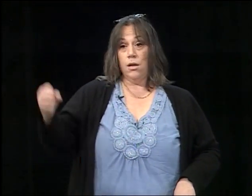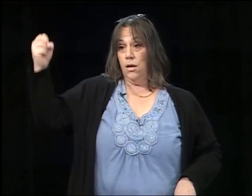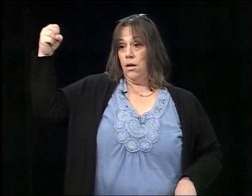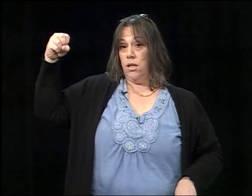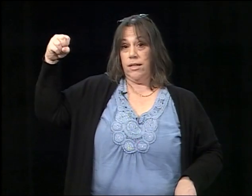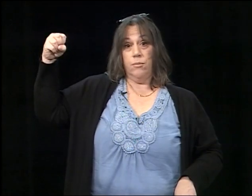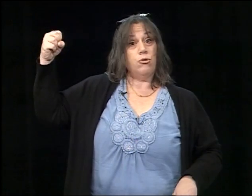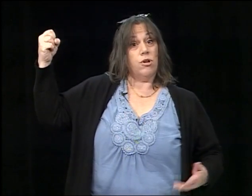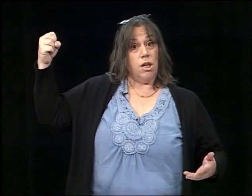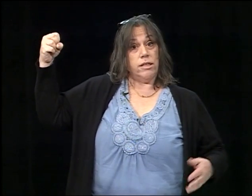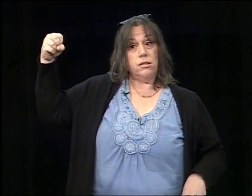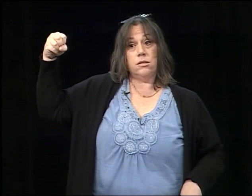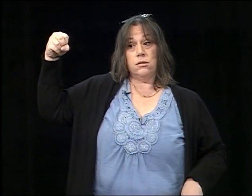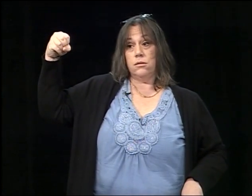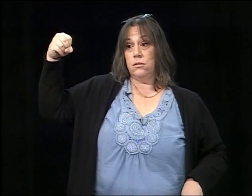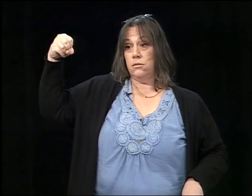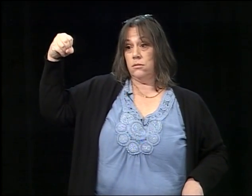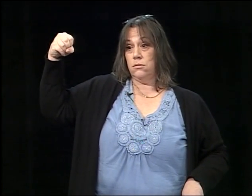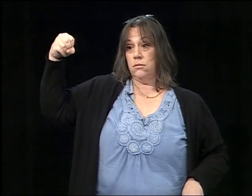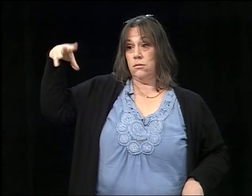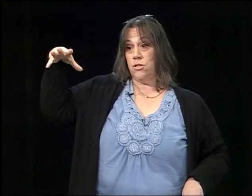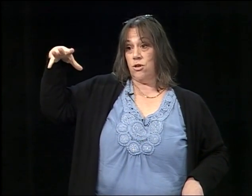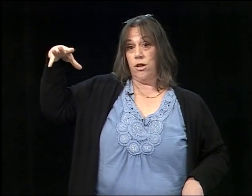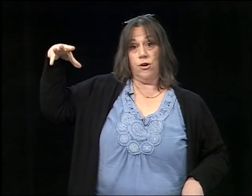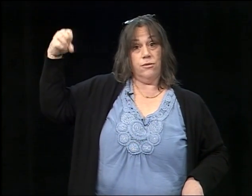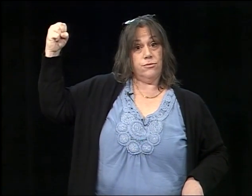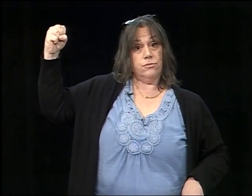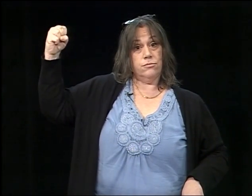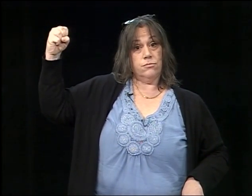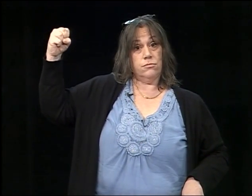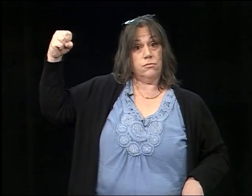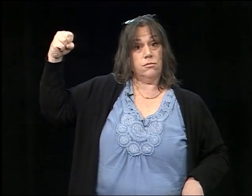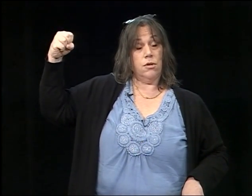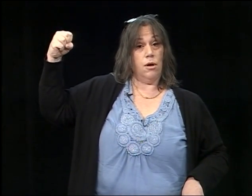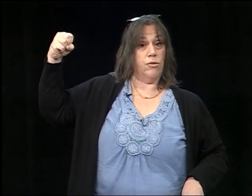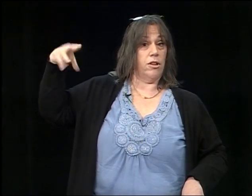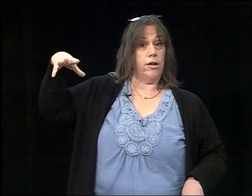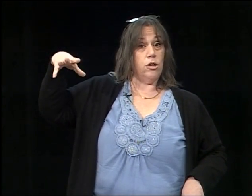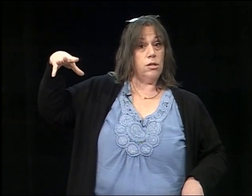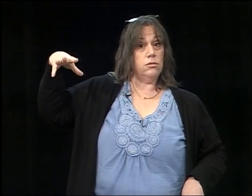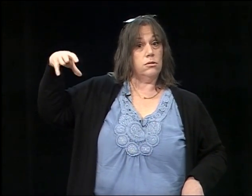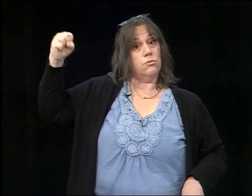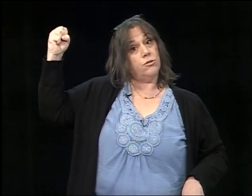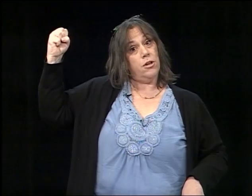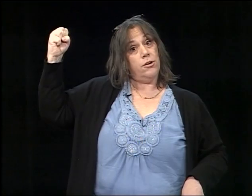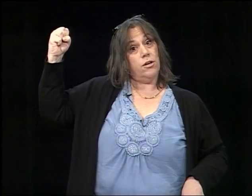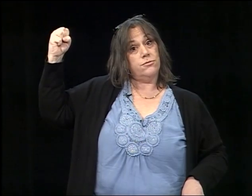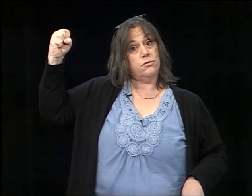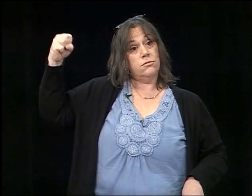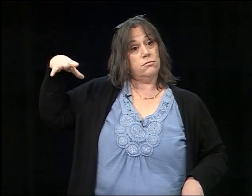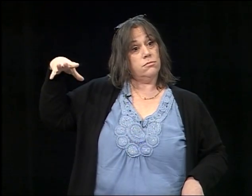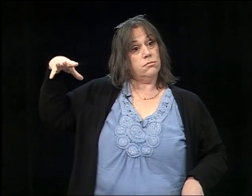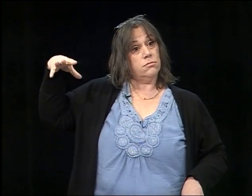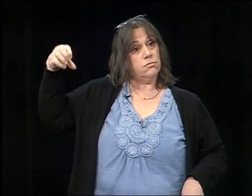A lamp or a light is on and off. I want the light on, I want the light off.